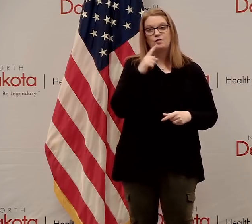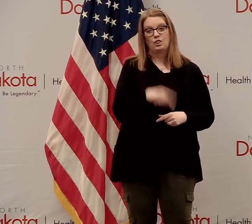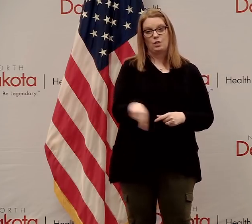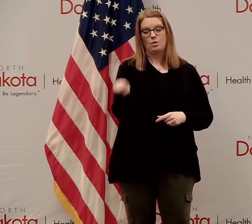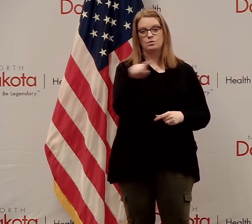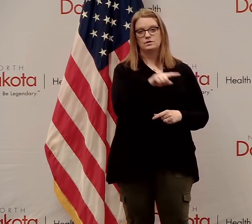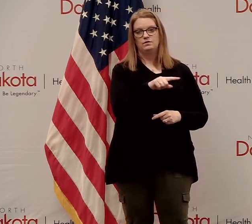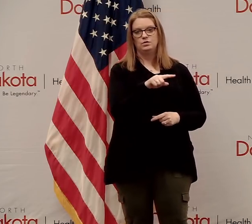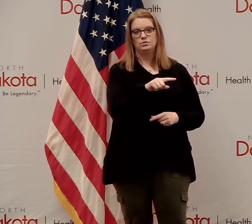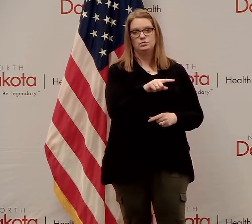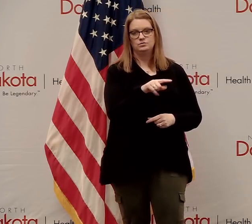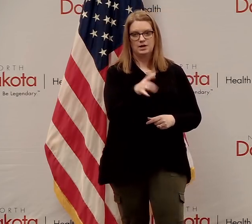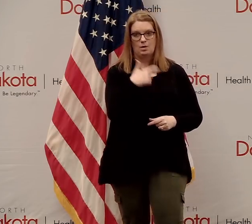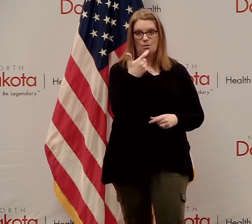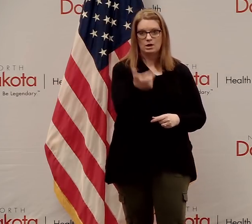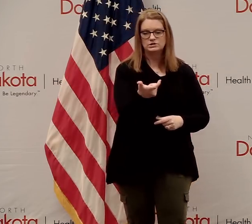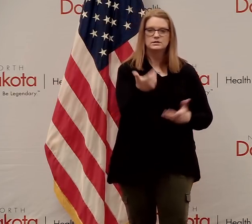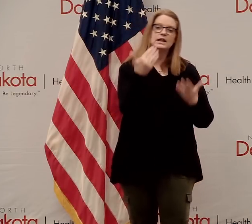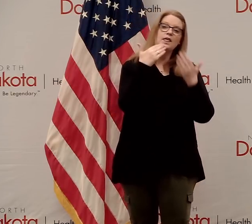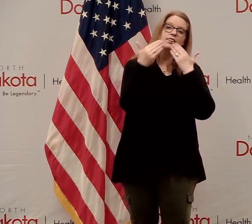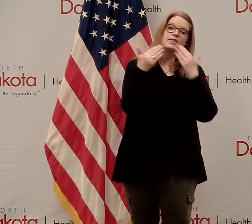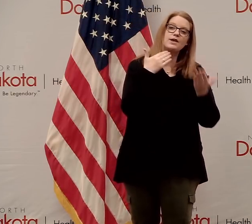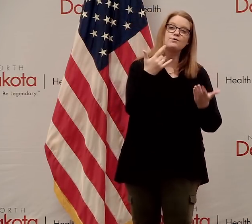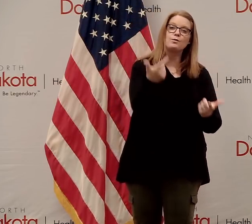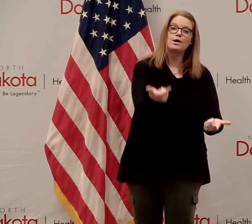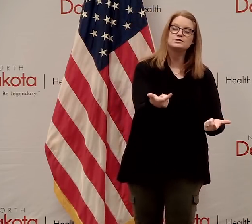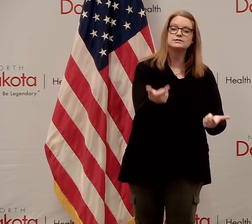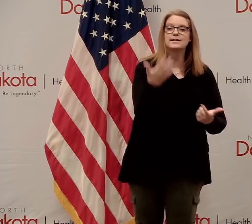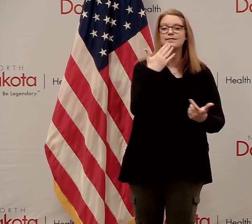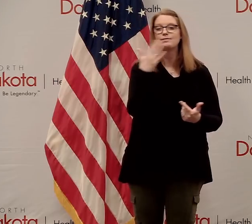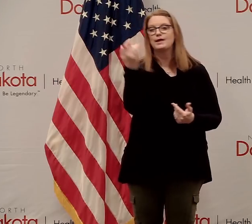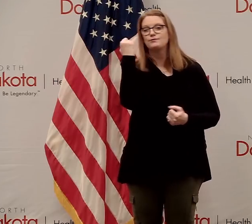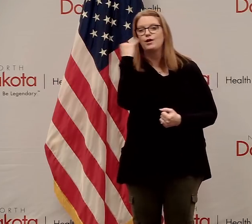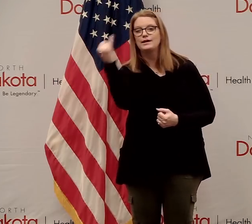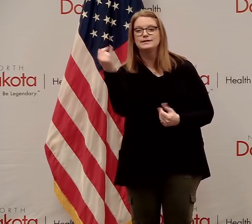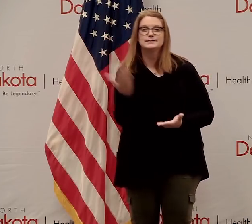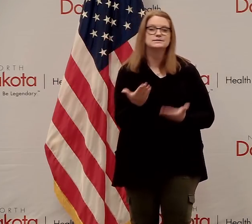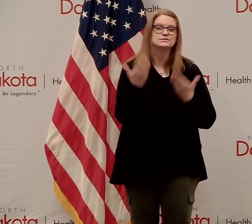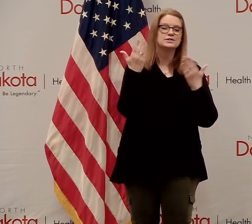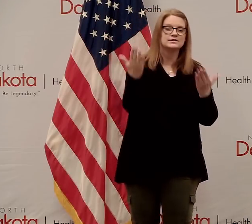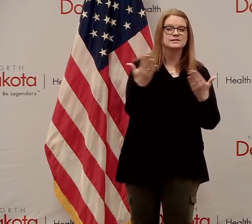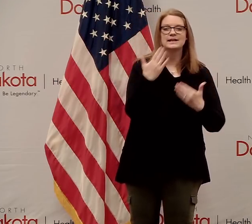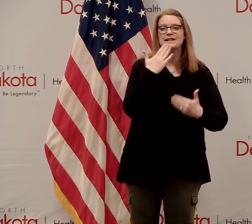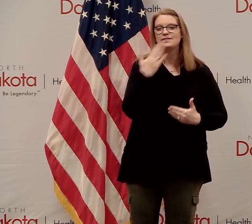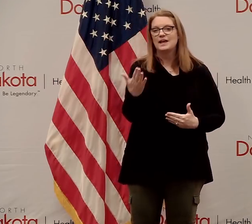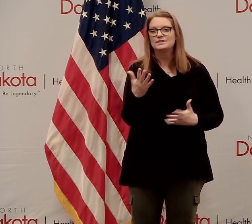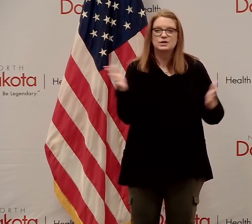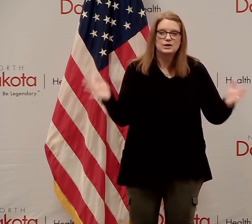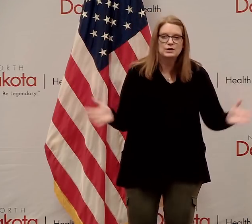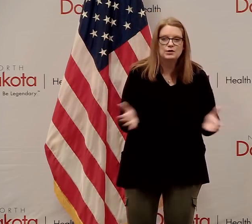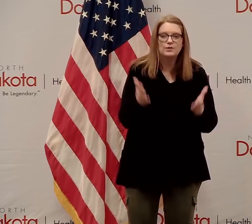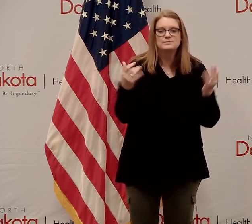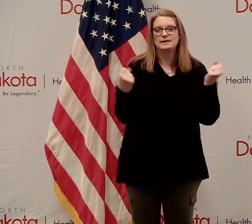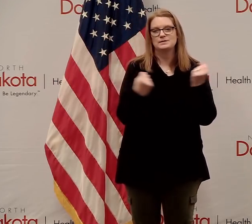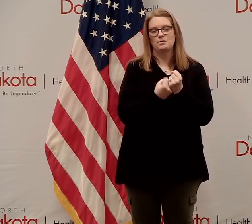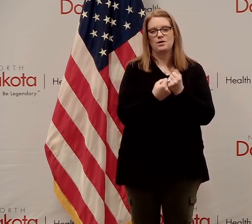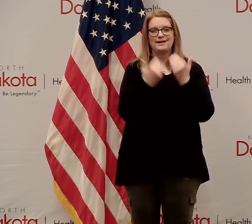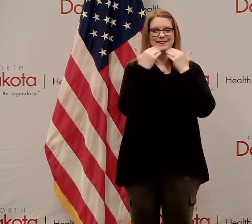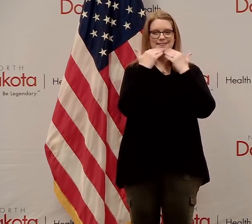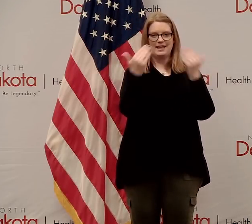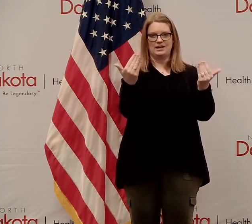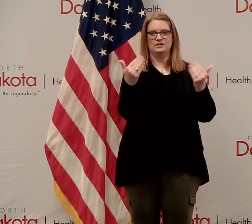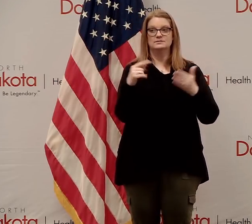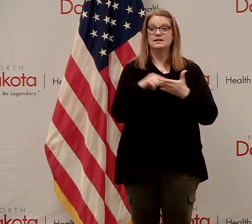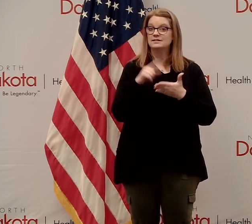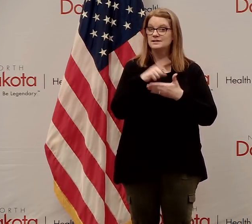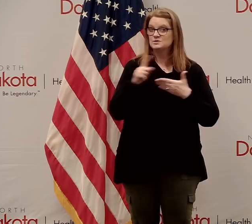that are tuning in, thank you for tuning in. Thanks for all your ideas and suggestions. Thanks for your words of encouragement and support. And this weekend looks